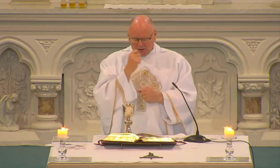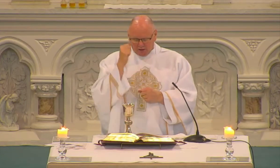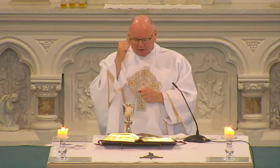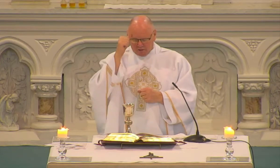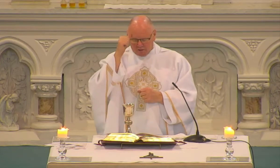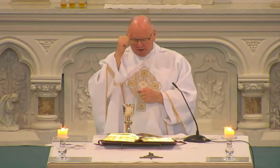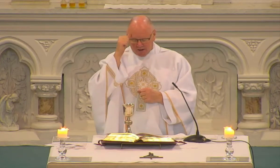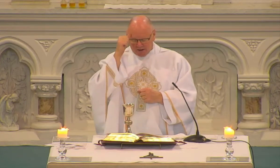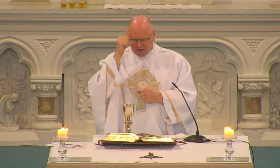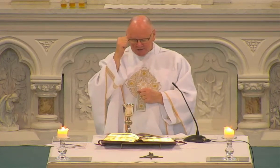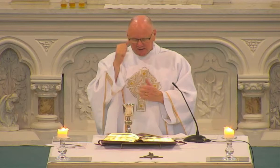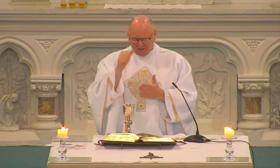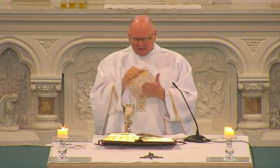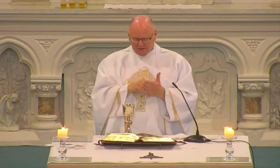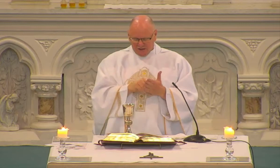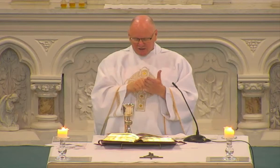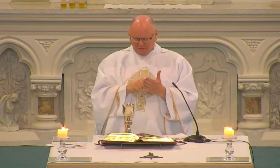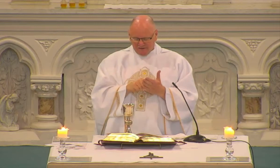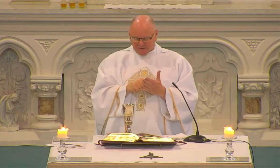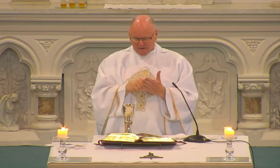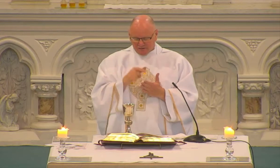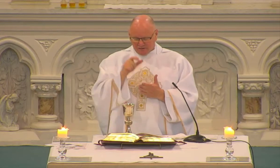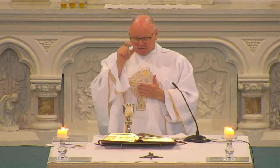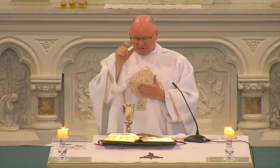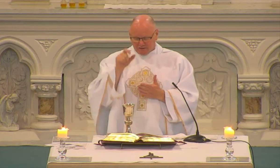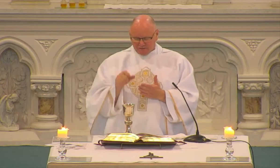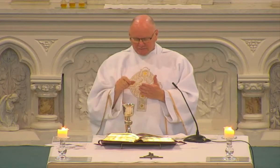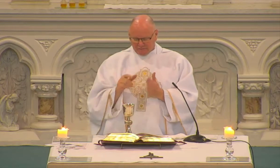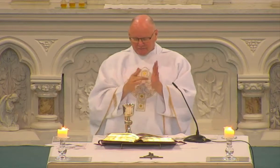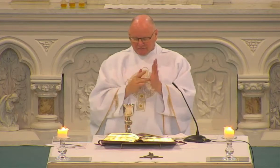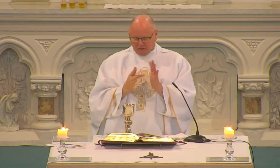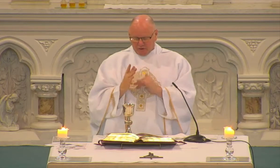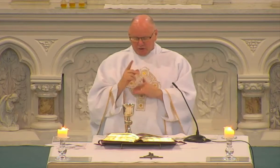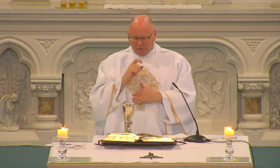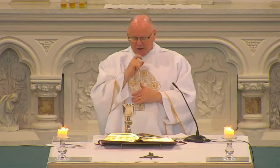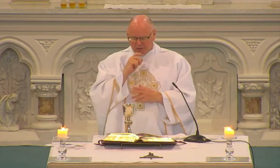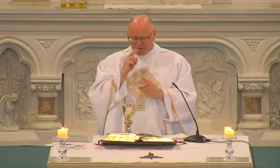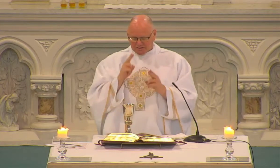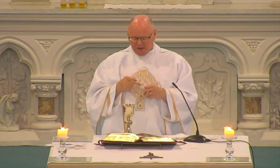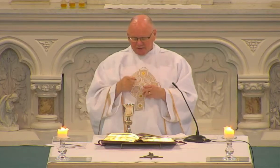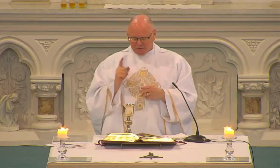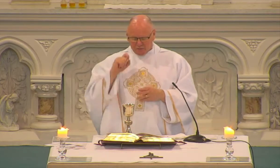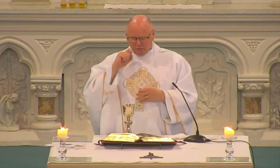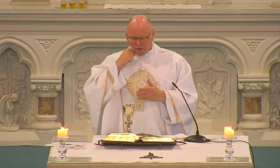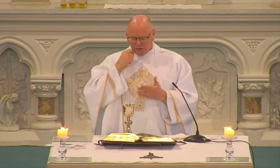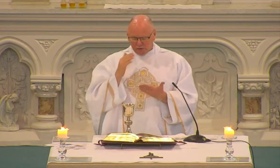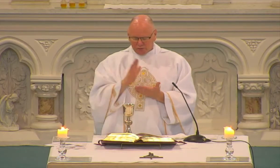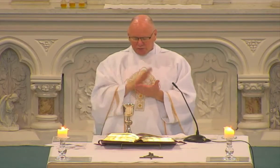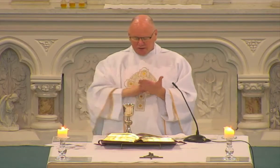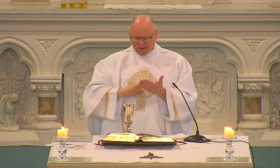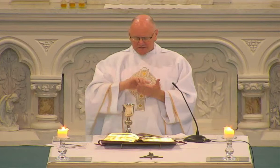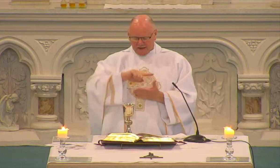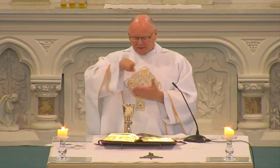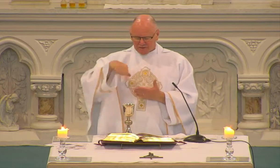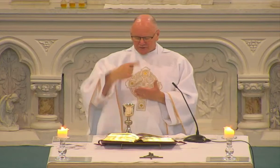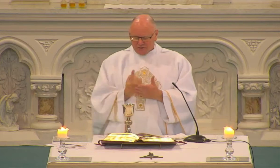and recognizing the sacrificial victim by whose death you will to reconcile us to